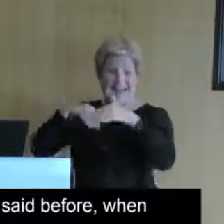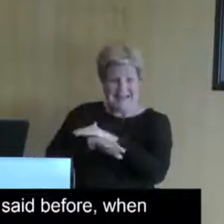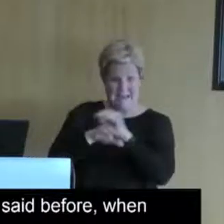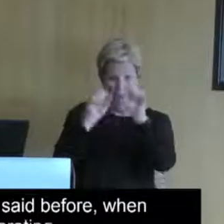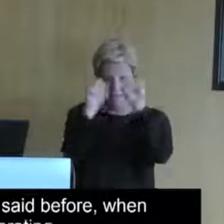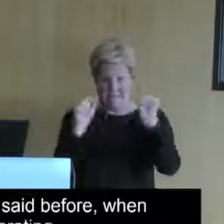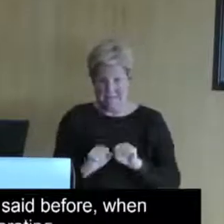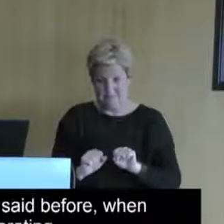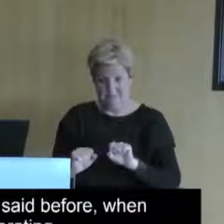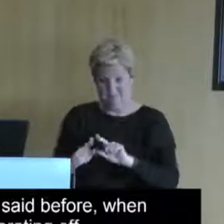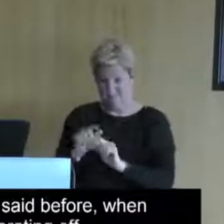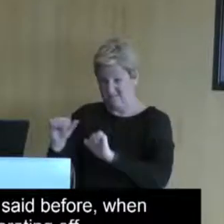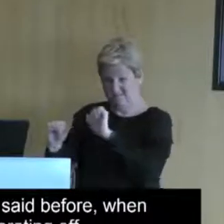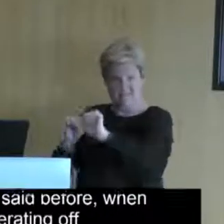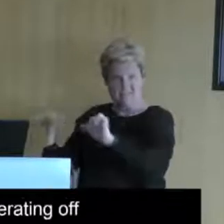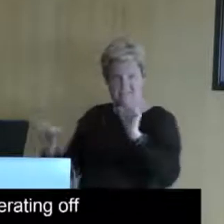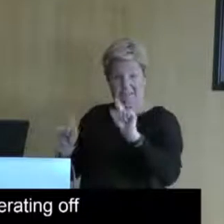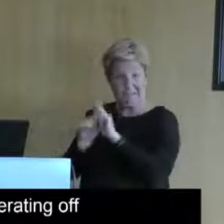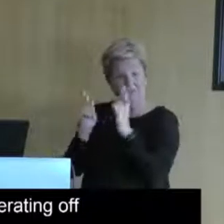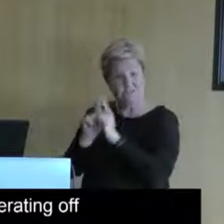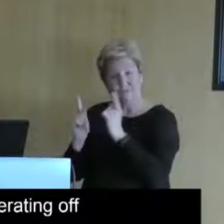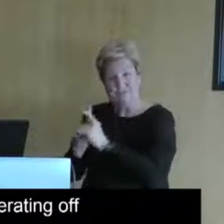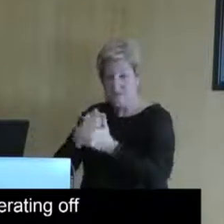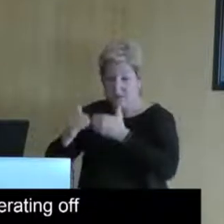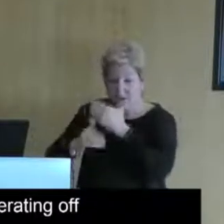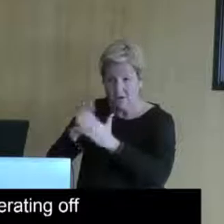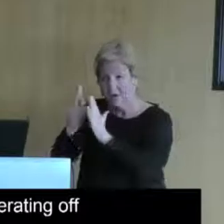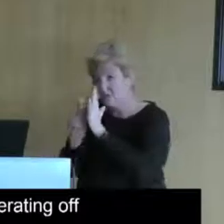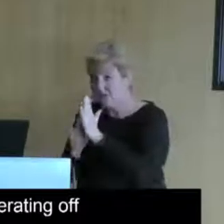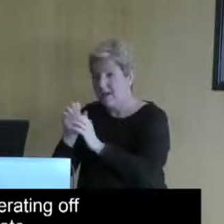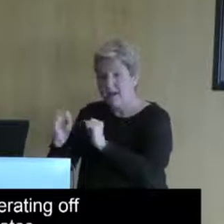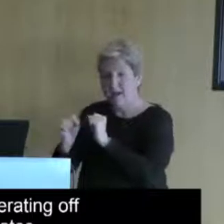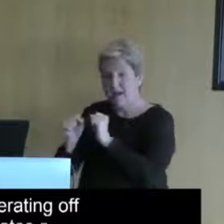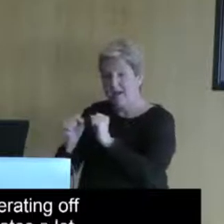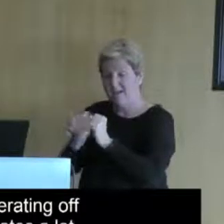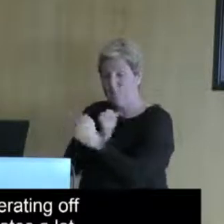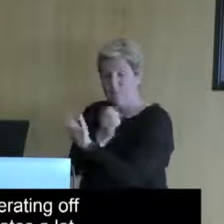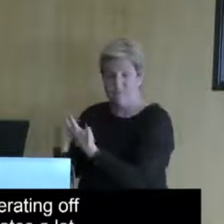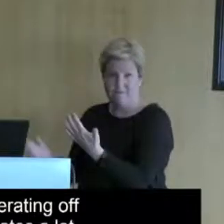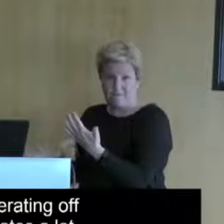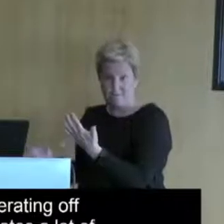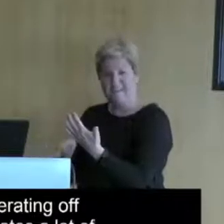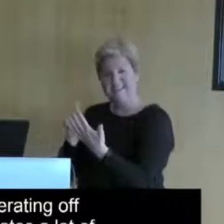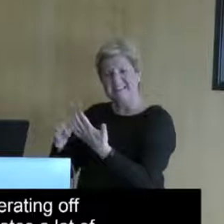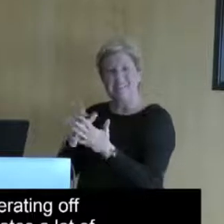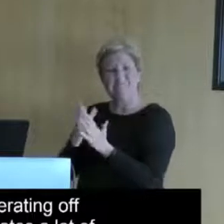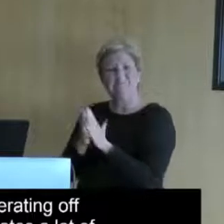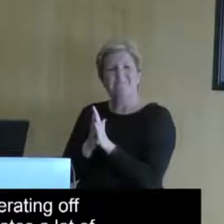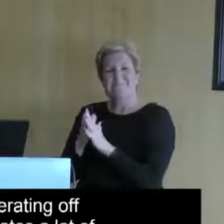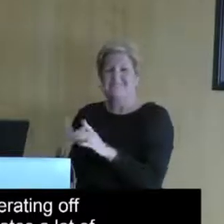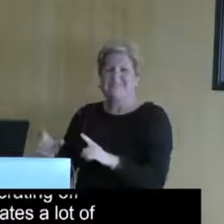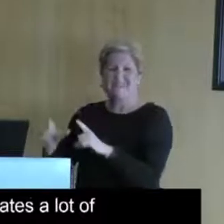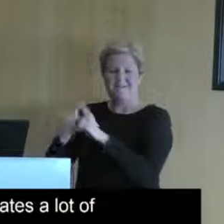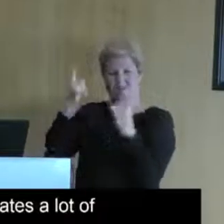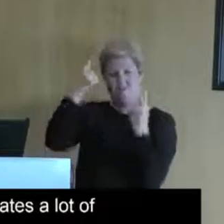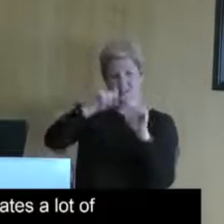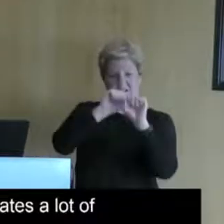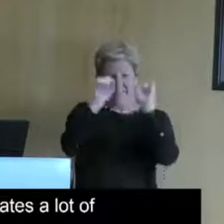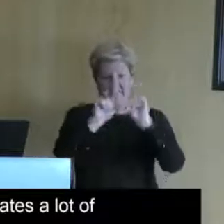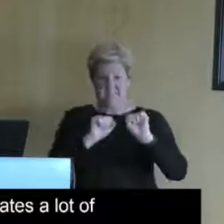better understanding of the policies and procedures. So at the moment, as Tony said before, when you've got 42